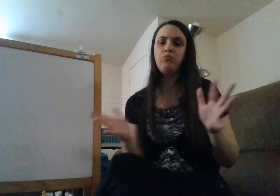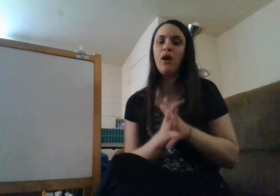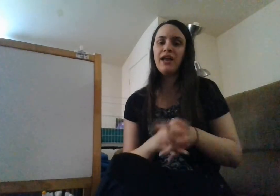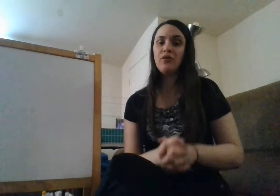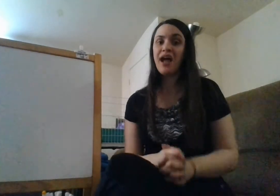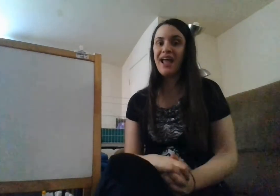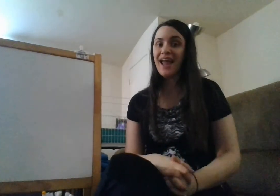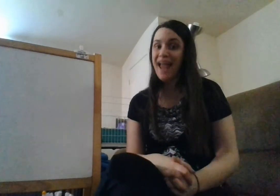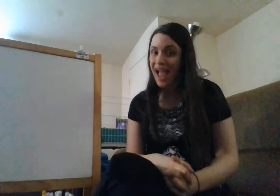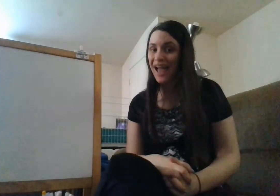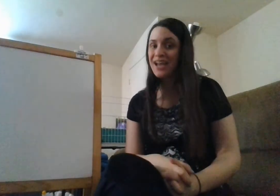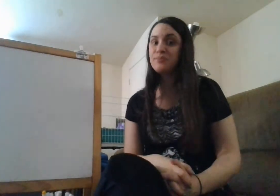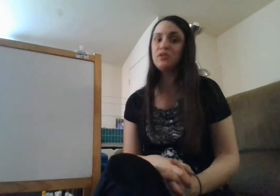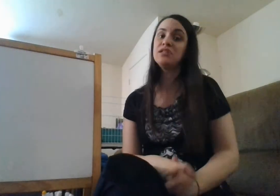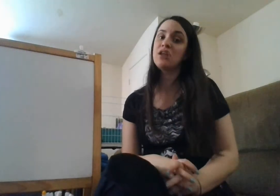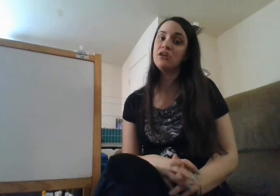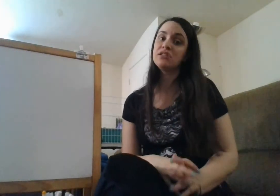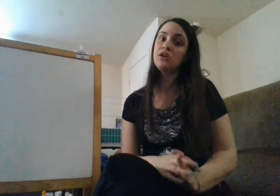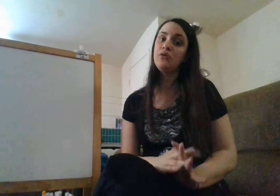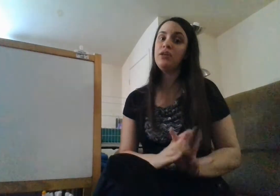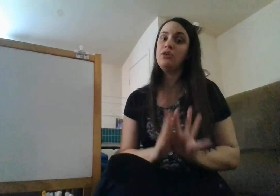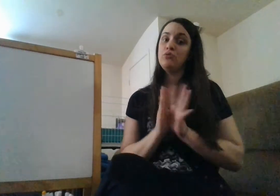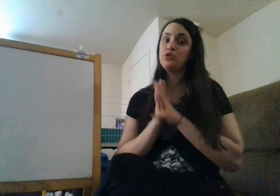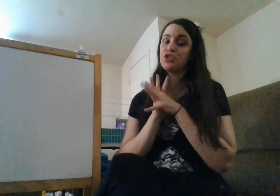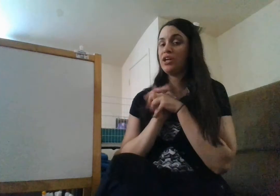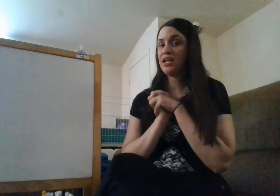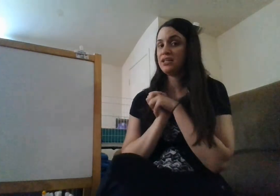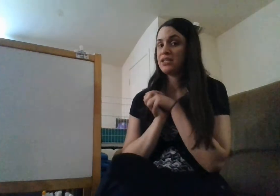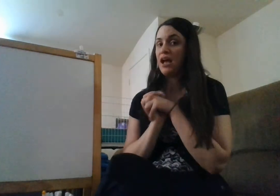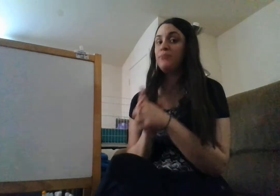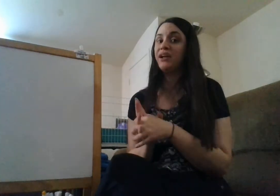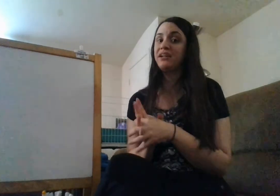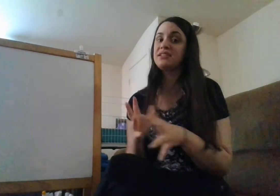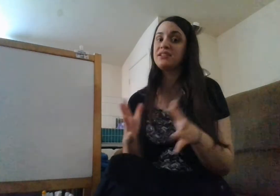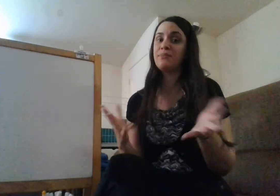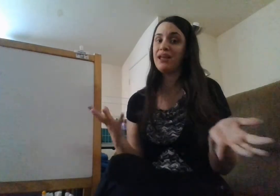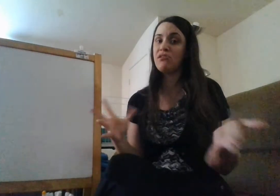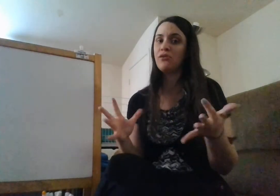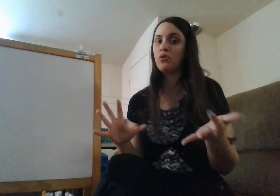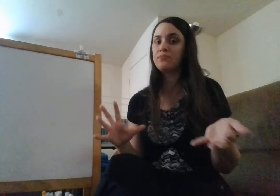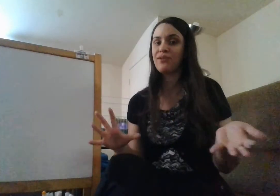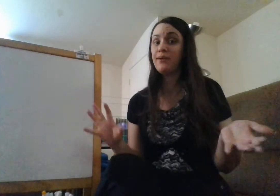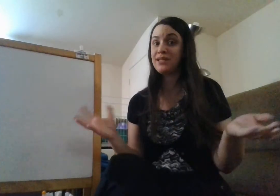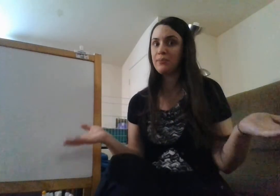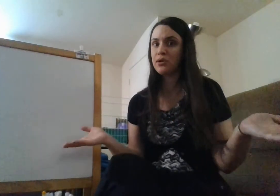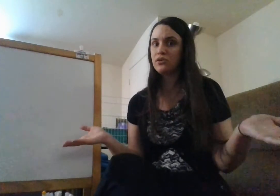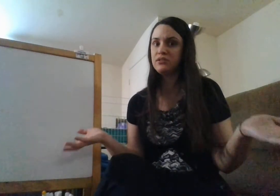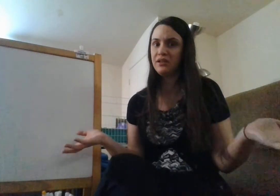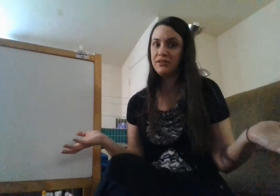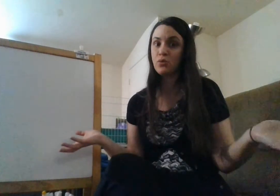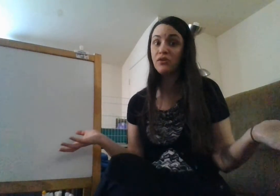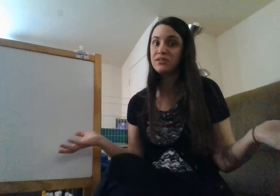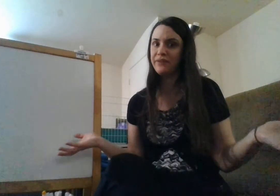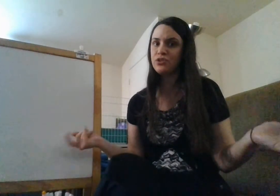wood, okay? And animals also use trees and plants to make their homes, right? We said like birds and squirrels live in